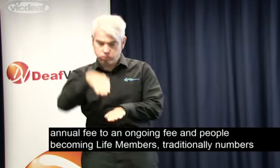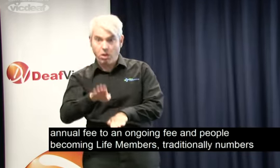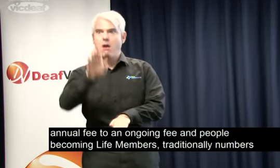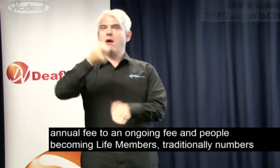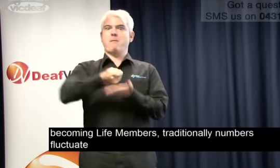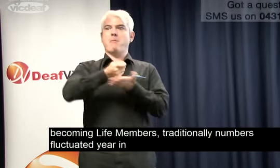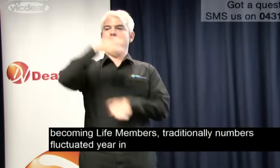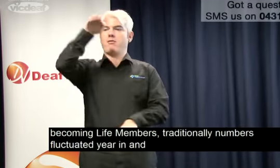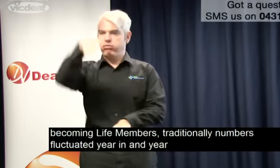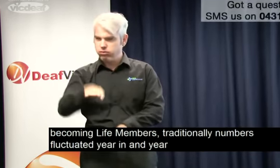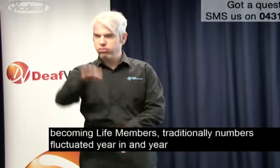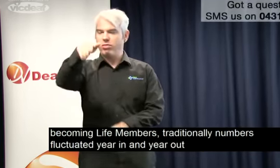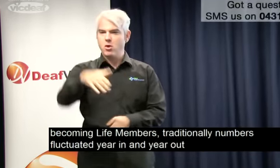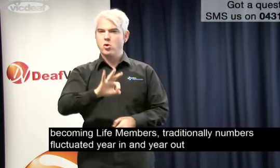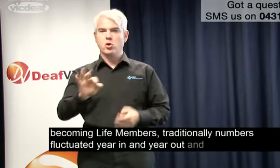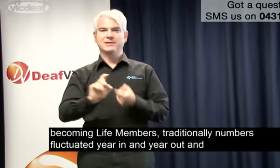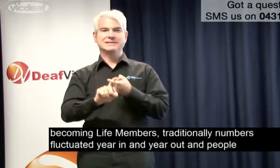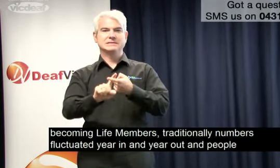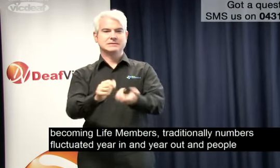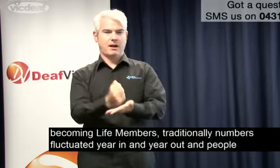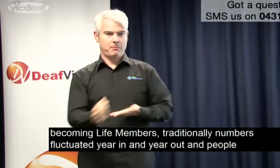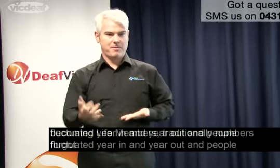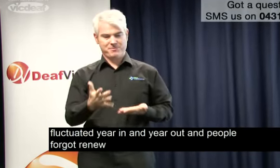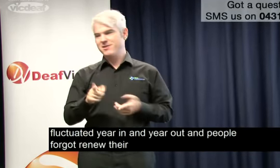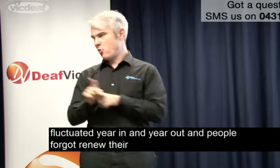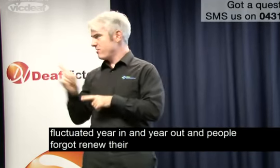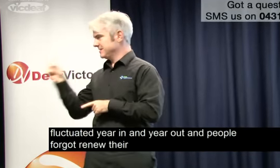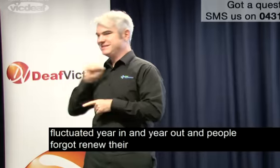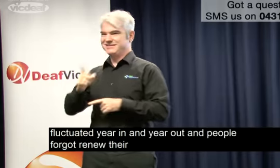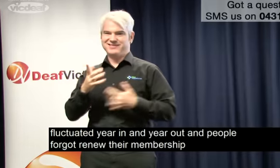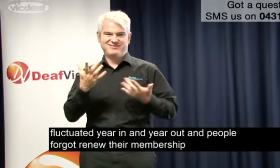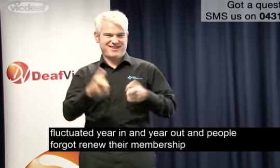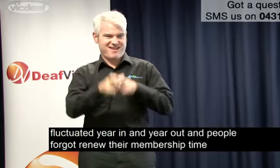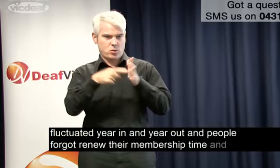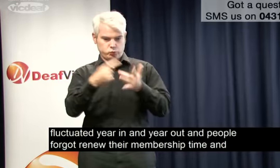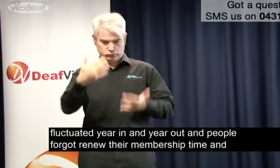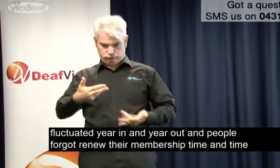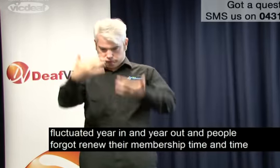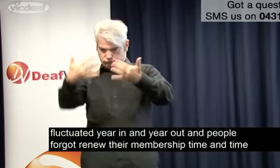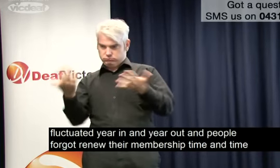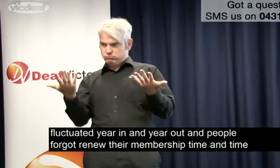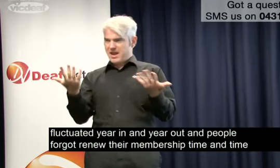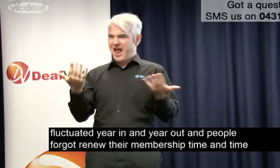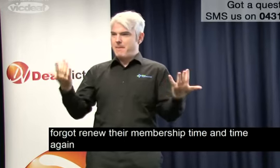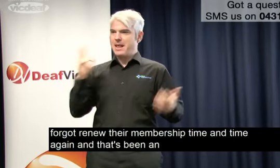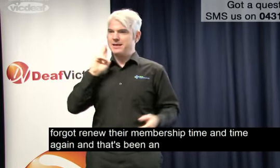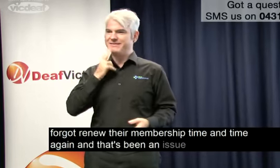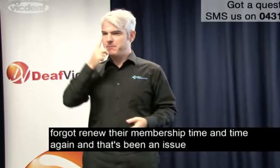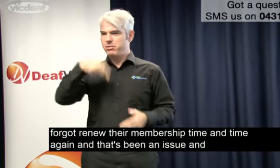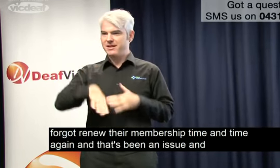that's been an issue. And the payments have not been regular, so we've had an inconsistent number. And like Kyle said, it's hard to track how many